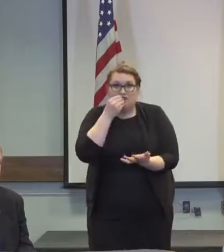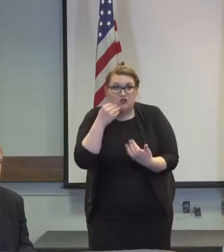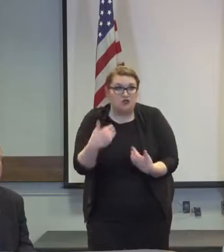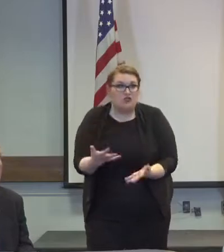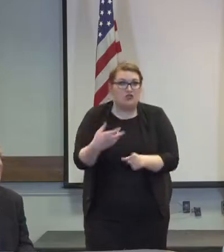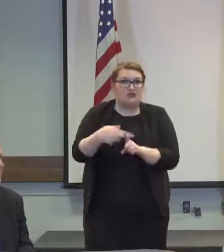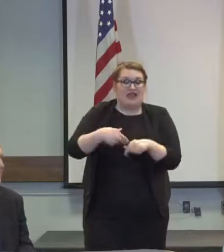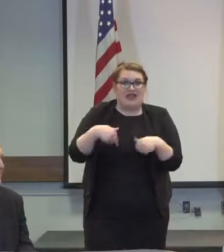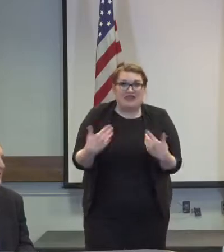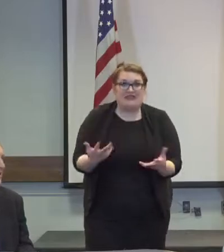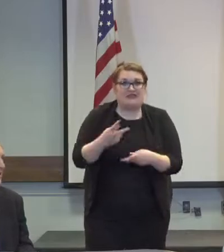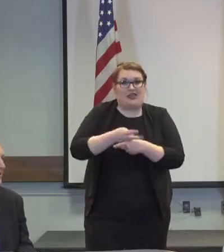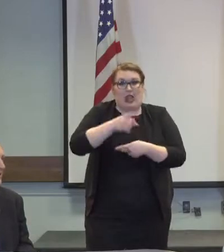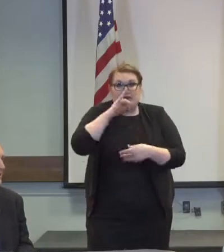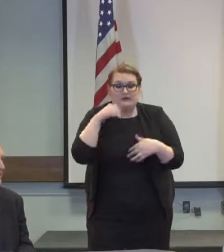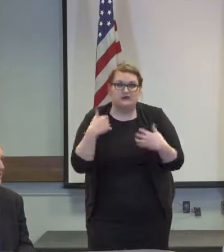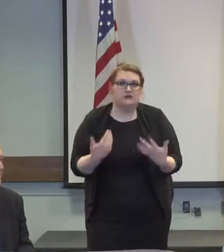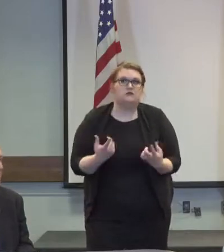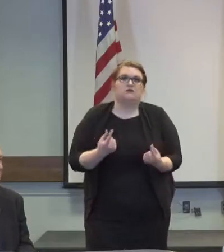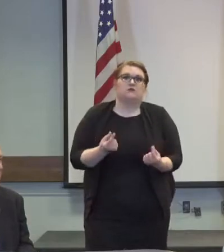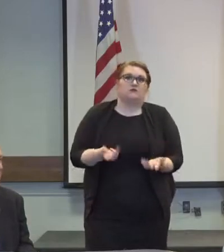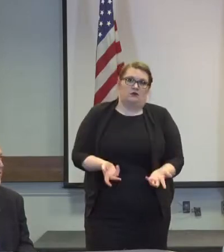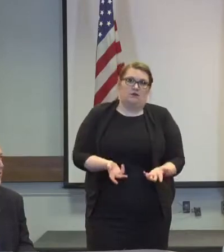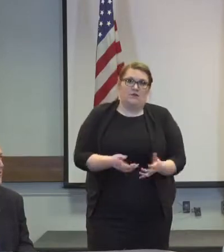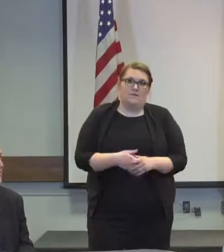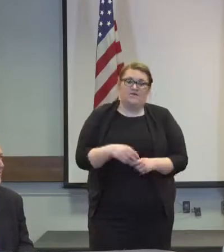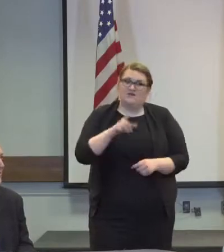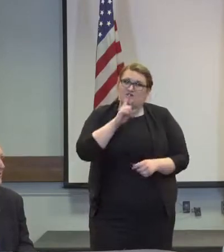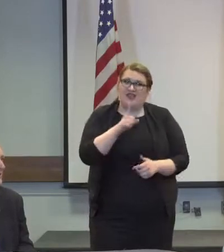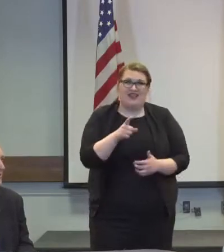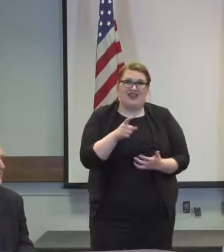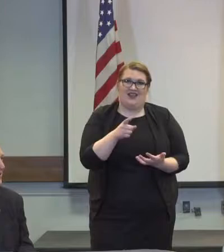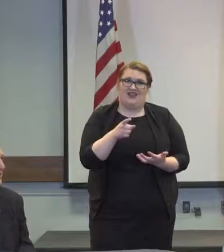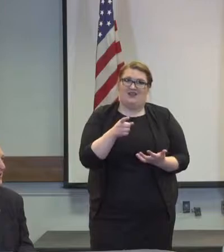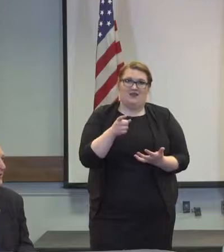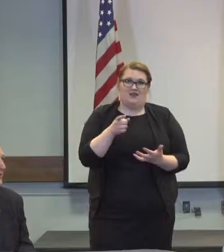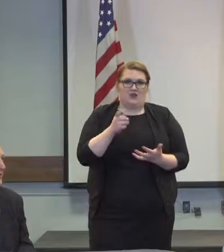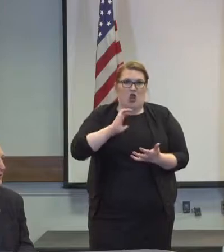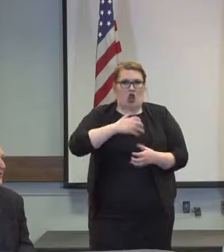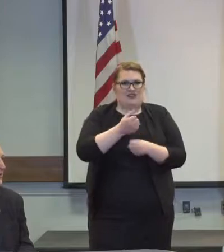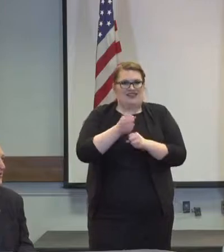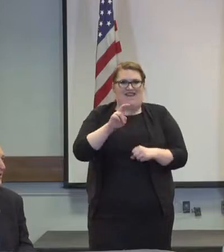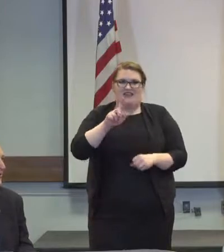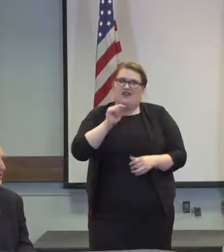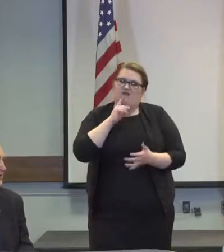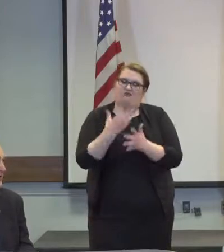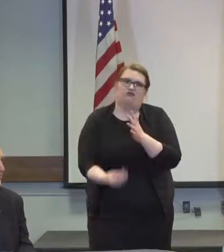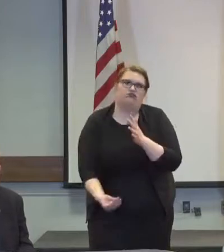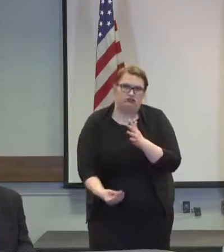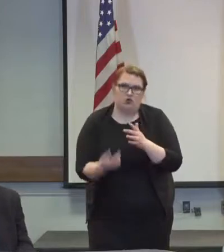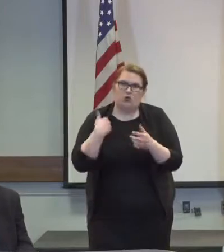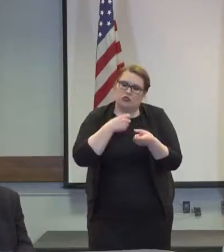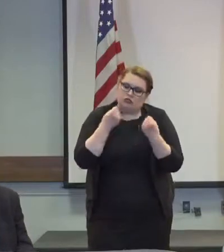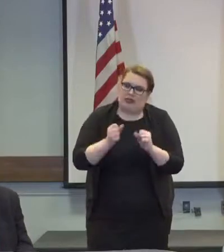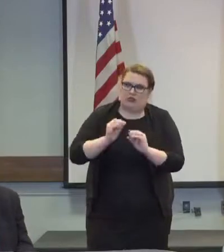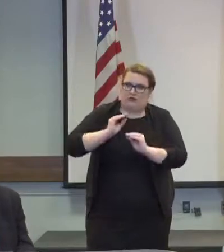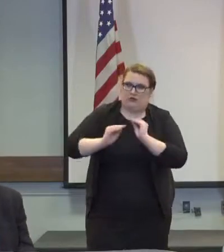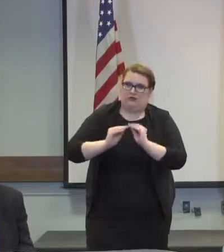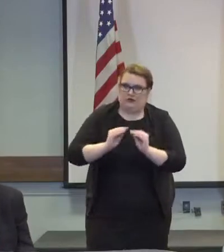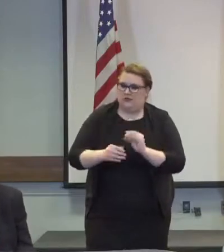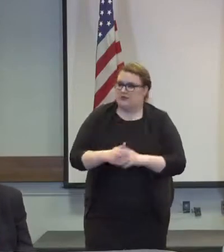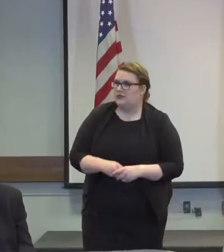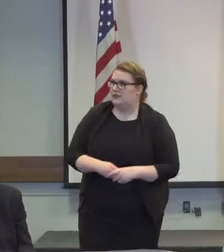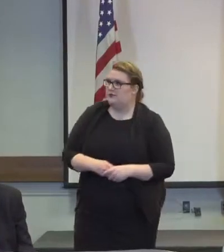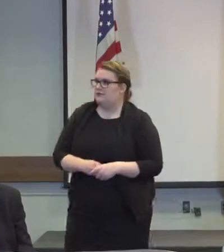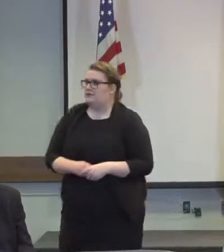of their kids with that money. It is a hole in our safety net, and we're working to try to fix it. Mr. Elwich,